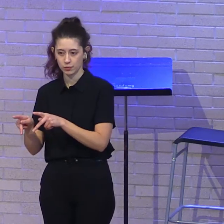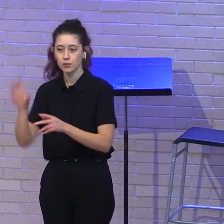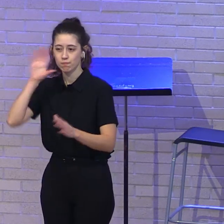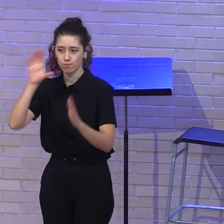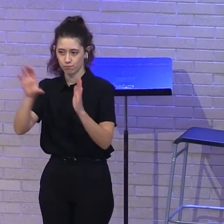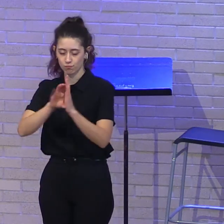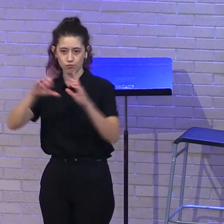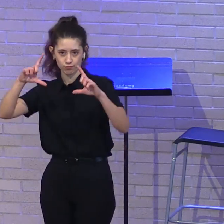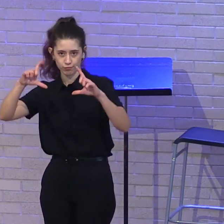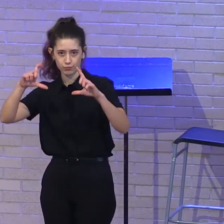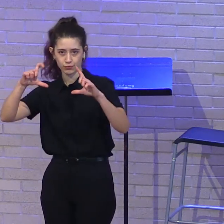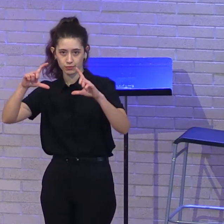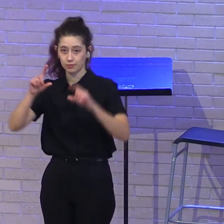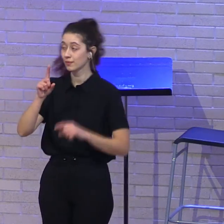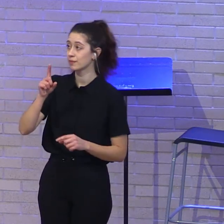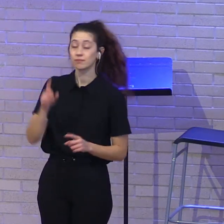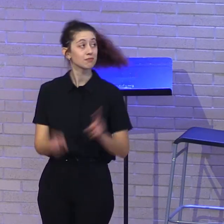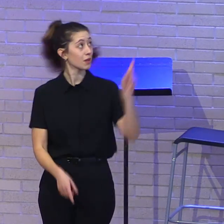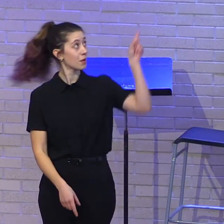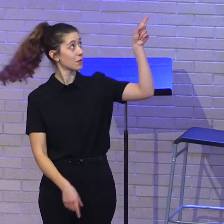Look, that's the picture.